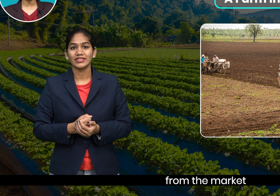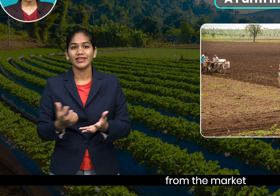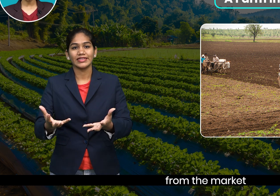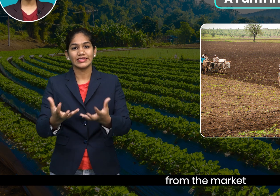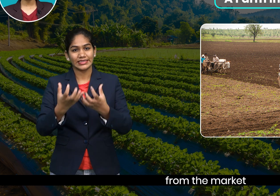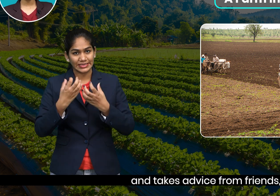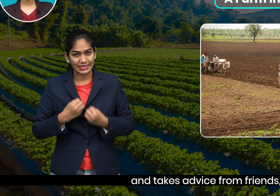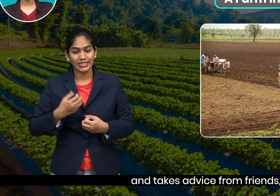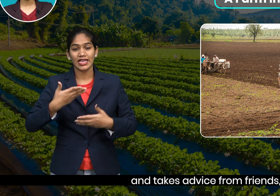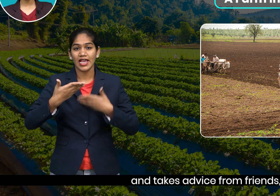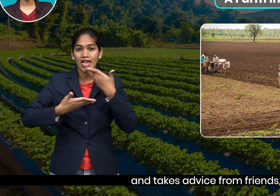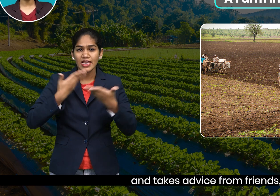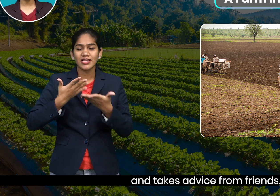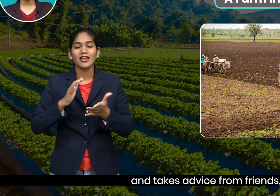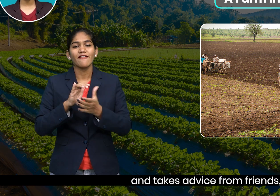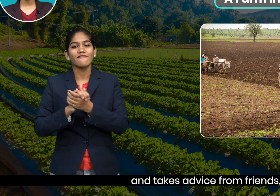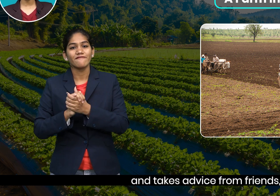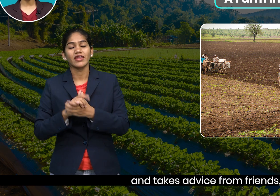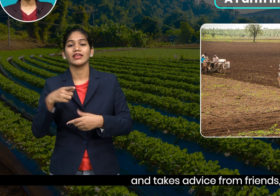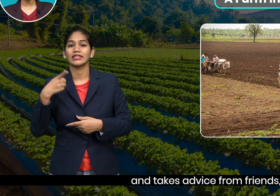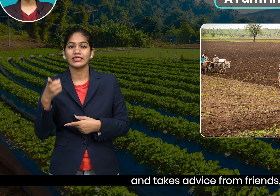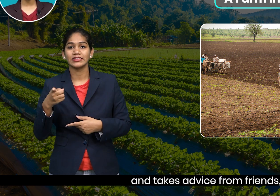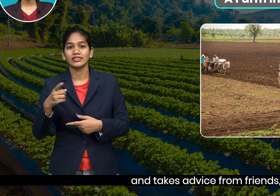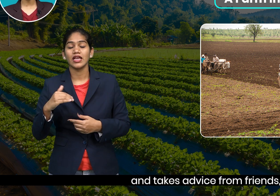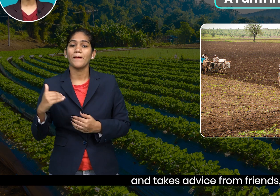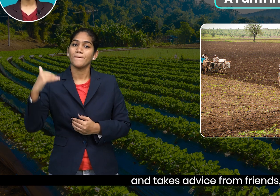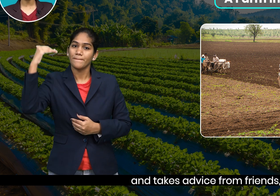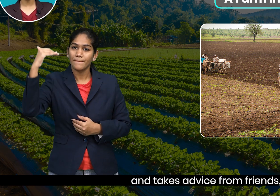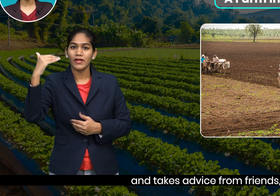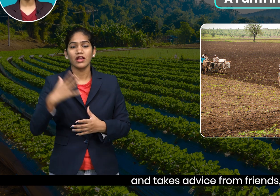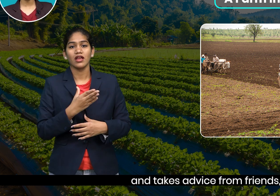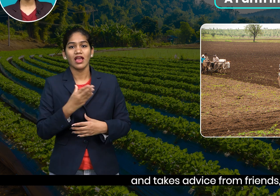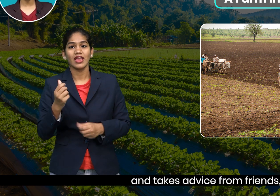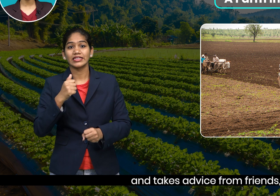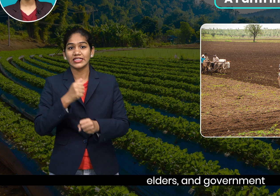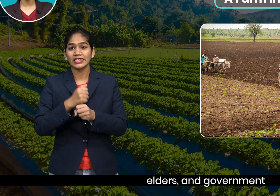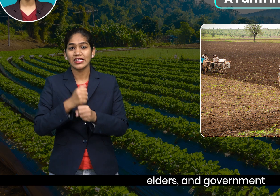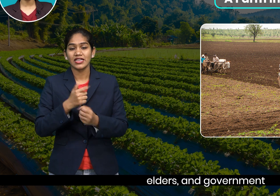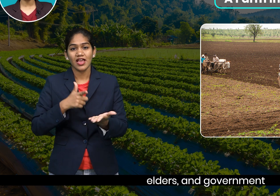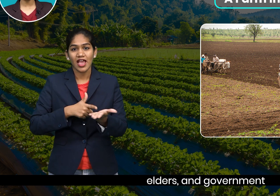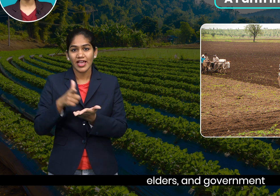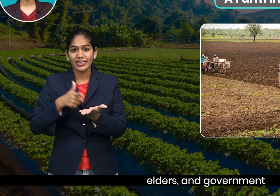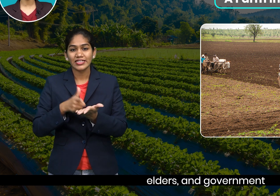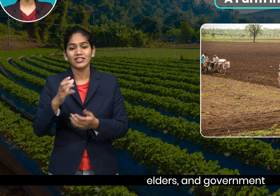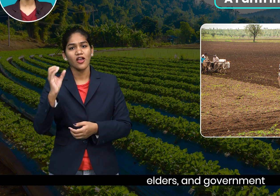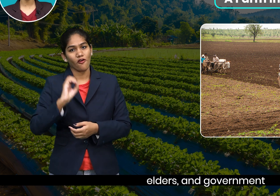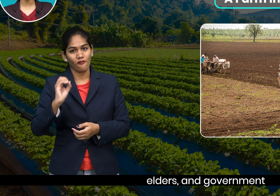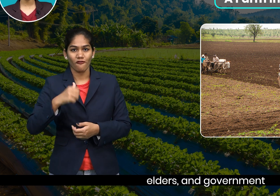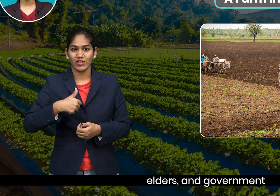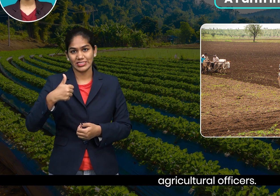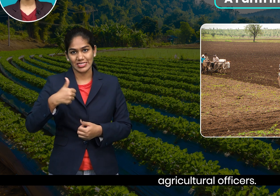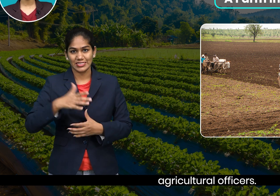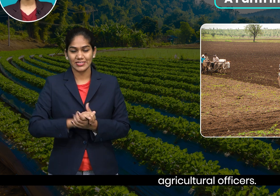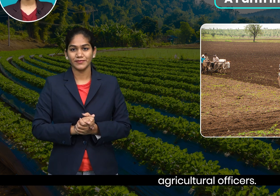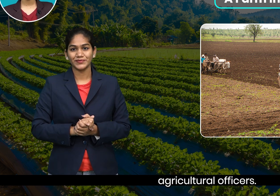takes advice from friends, elders and government agricultural offices.